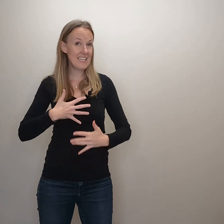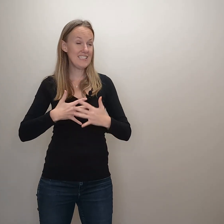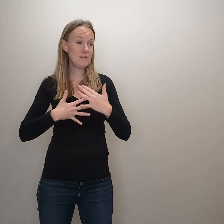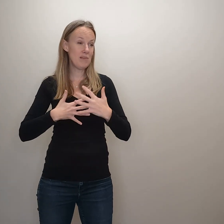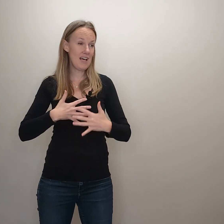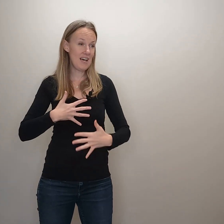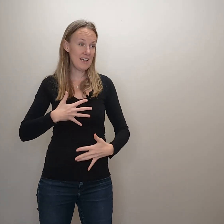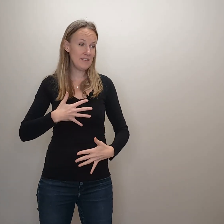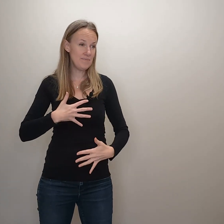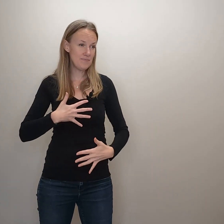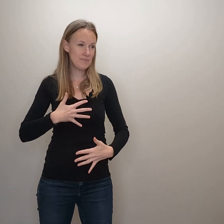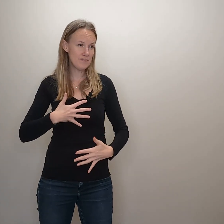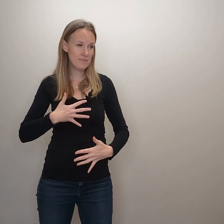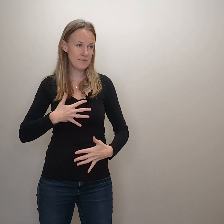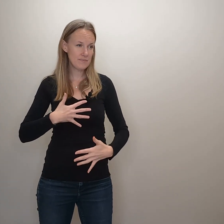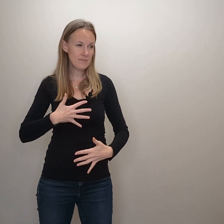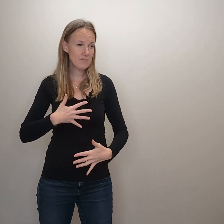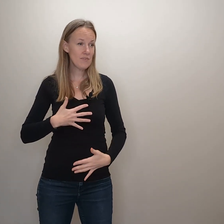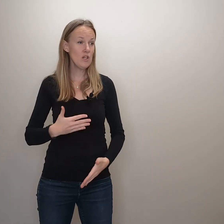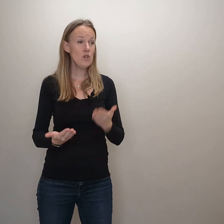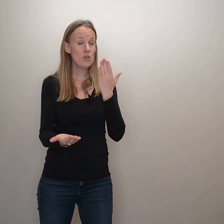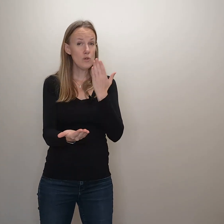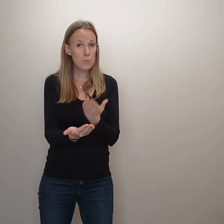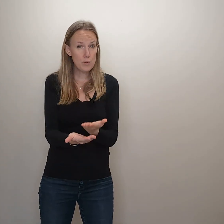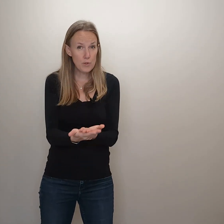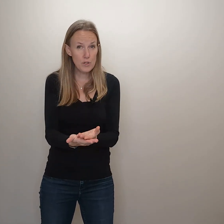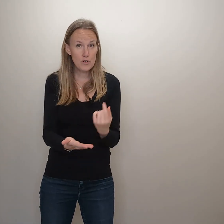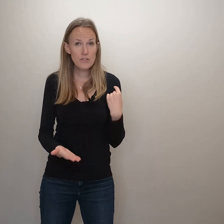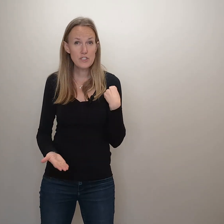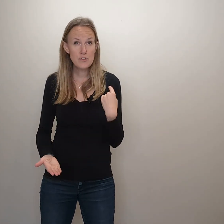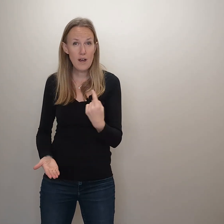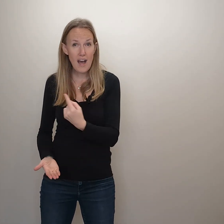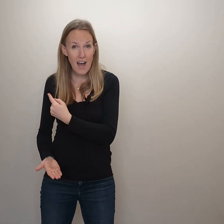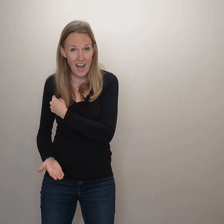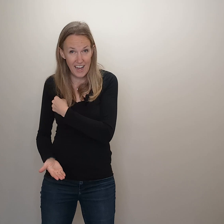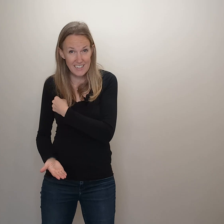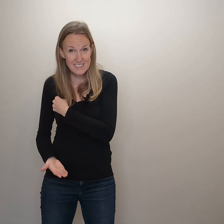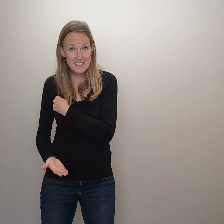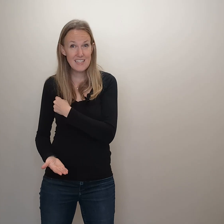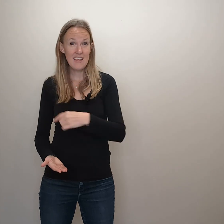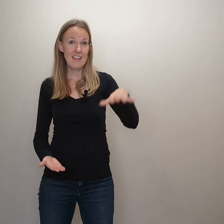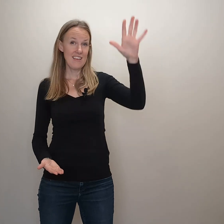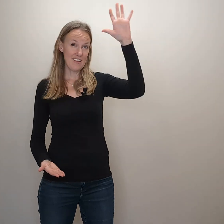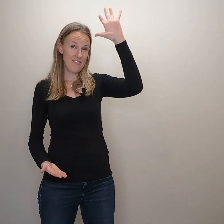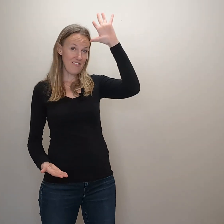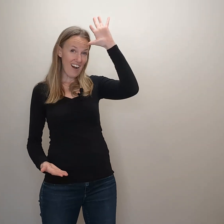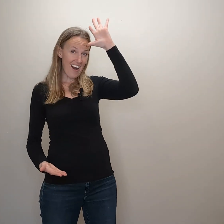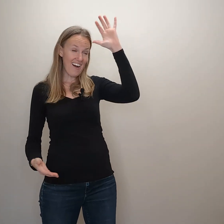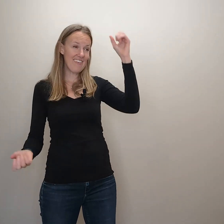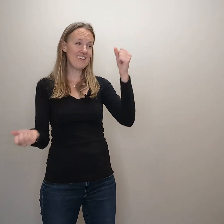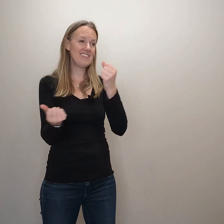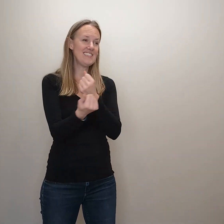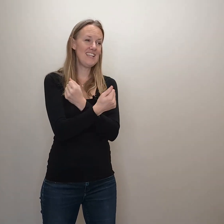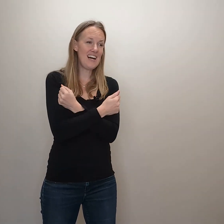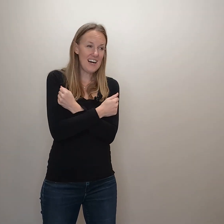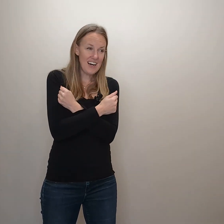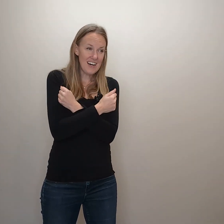his blood. You prove to us the Father's